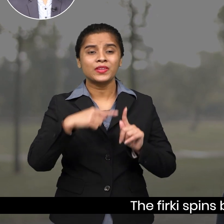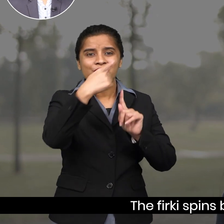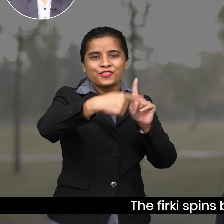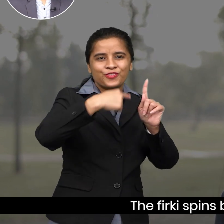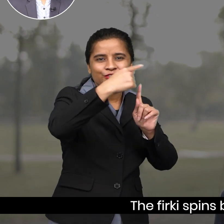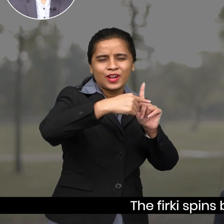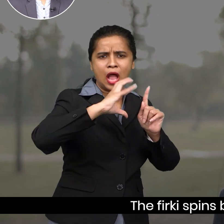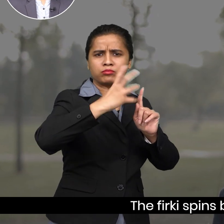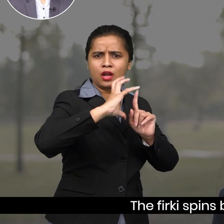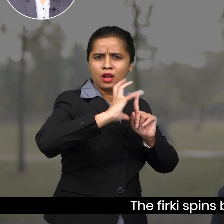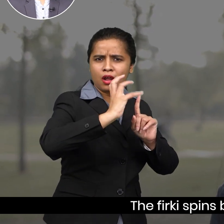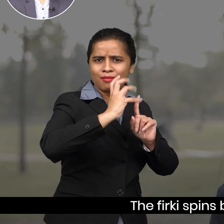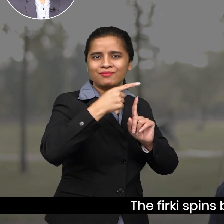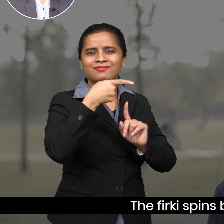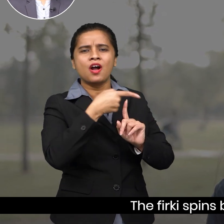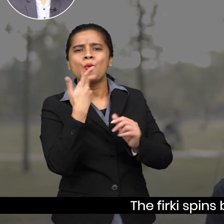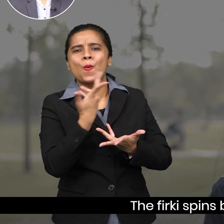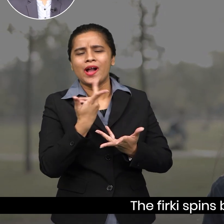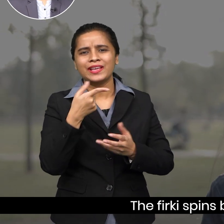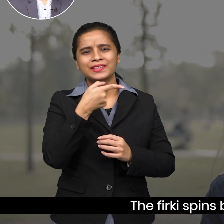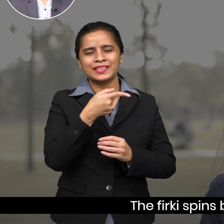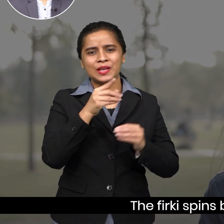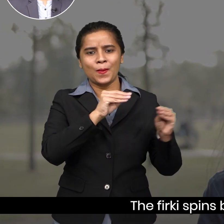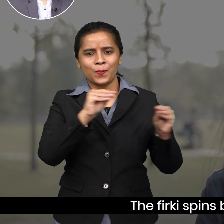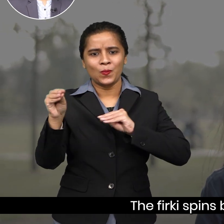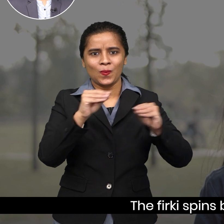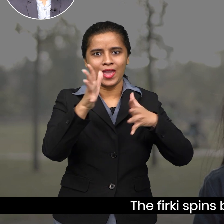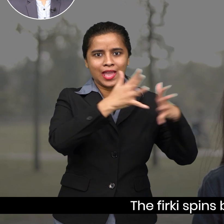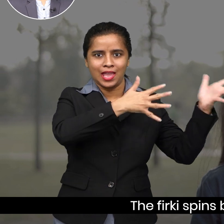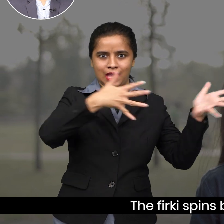The firki spins because of the moving air.